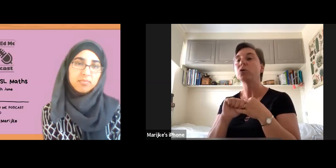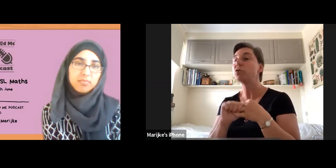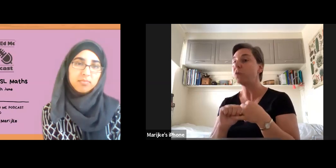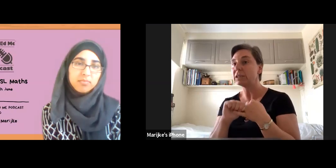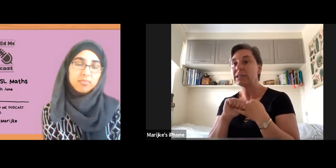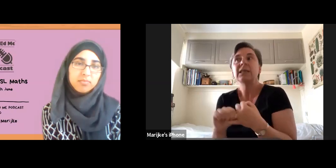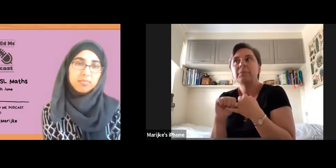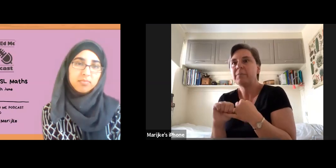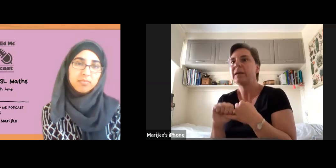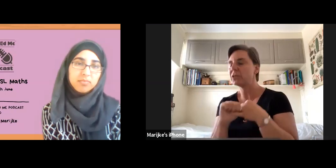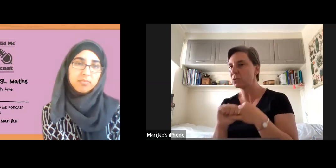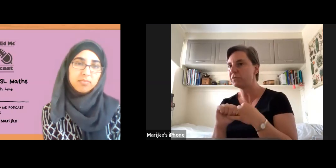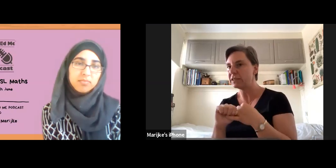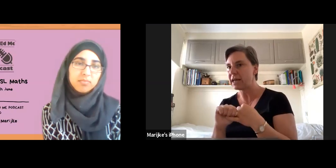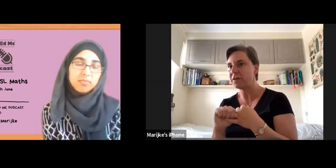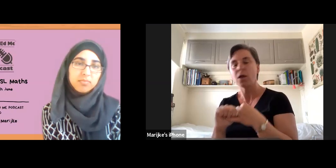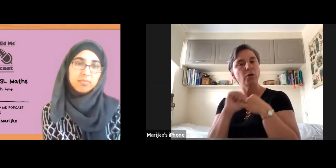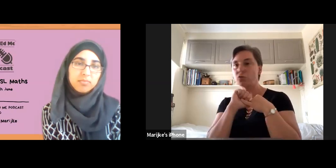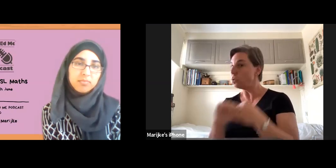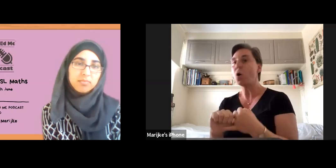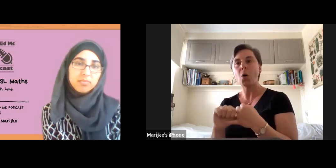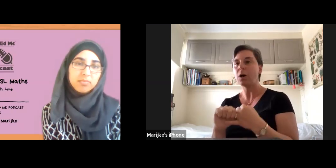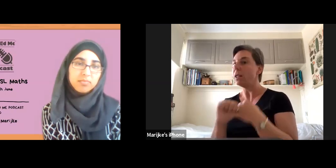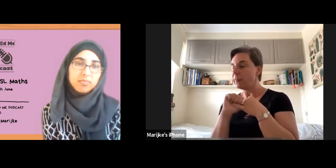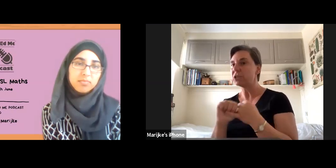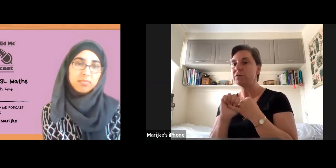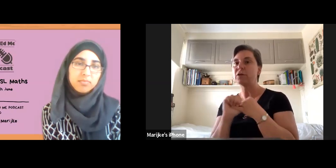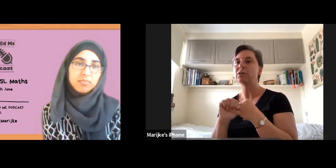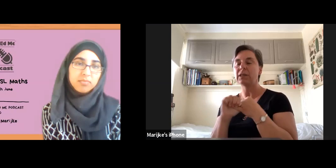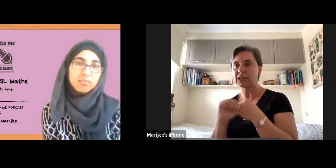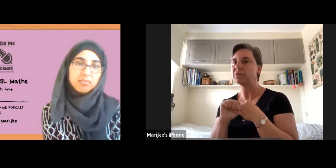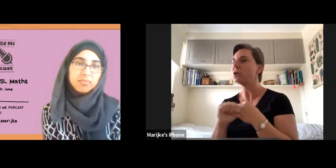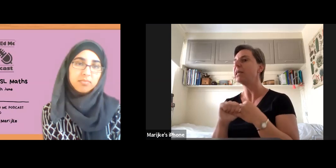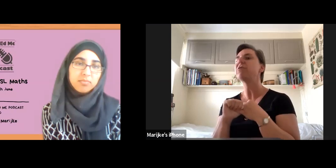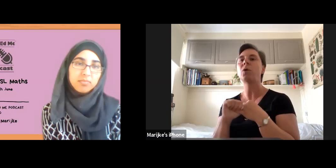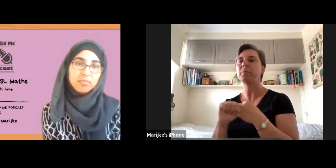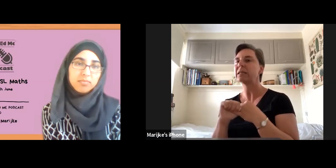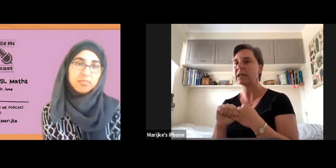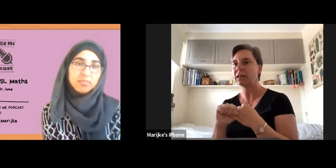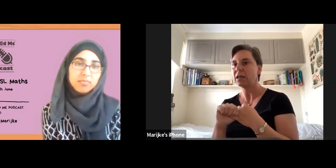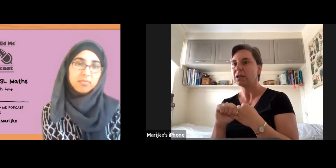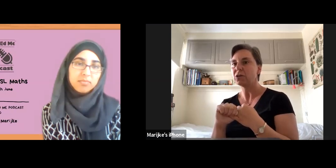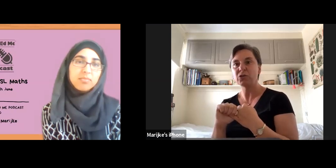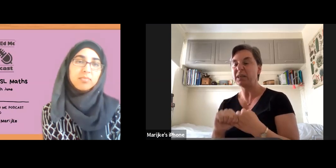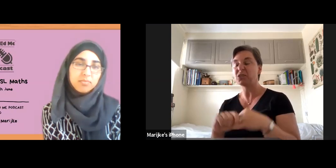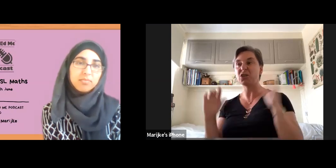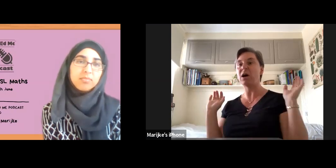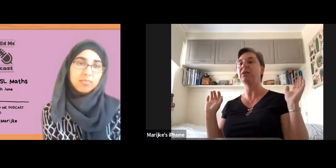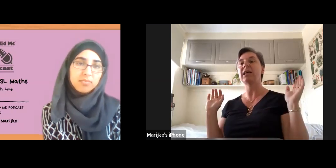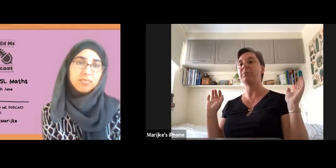to volunteer maybe in a school for the deaf, don't go unless you've got your level 1 BSL, because you'll be so at your depth.